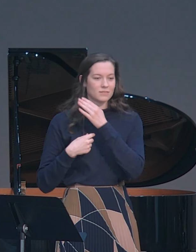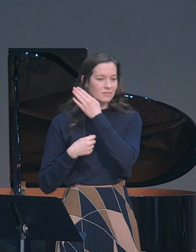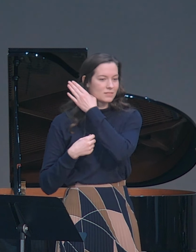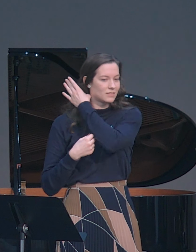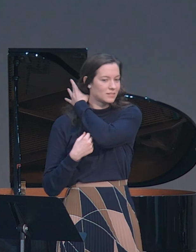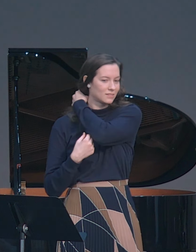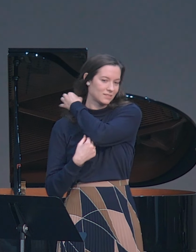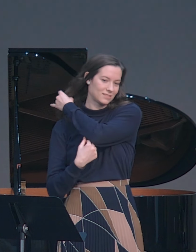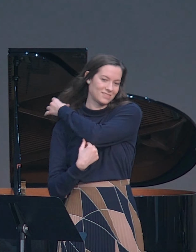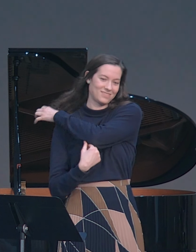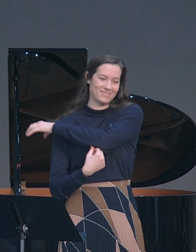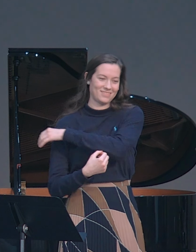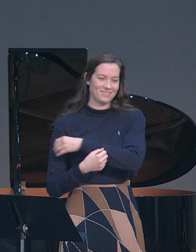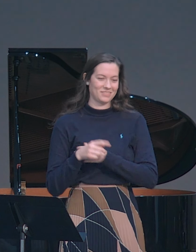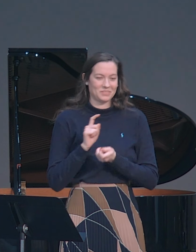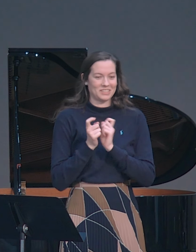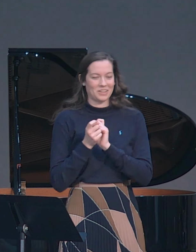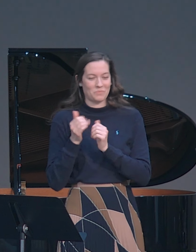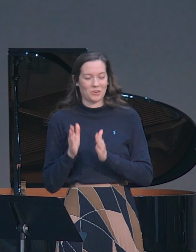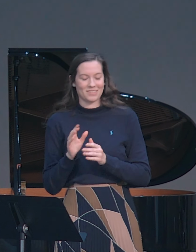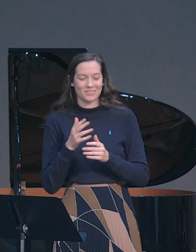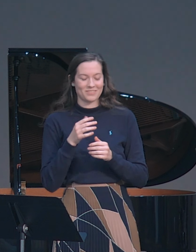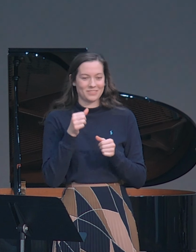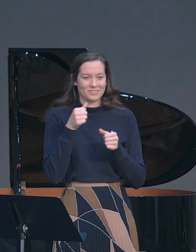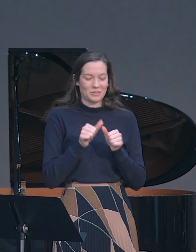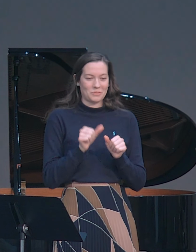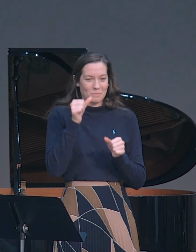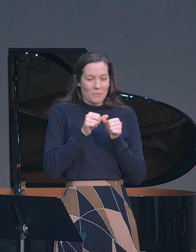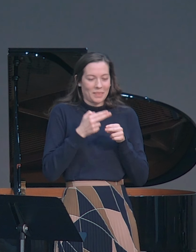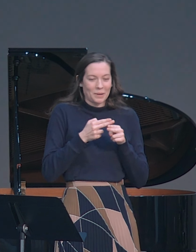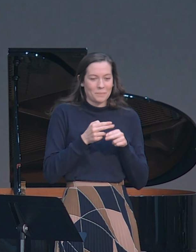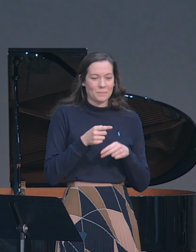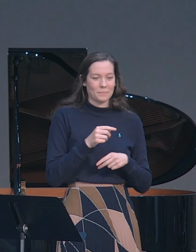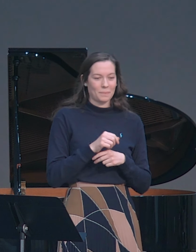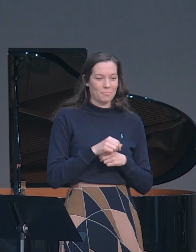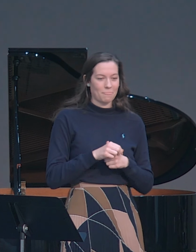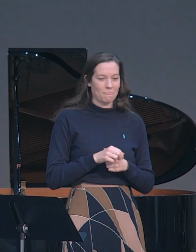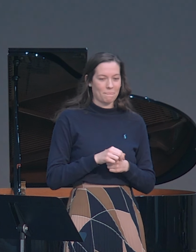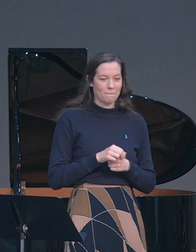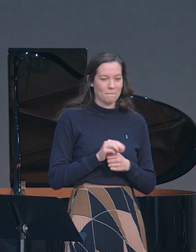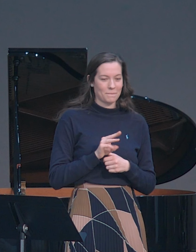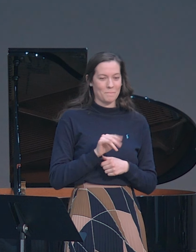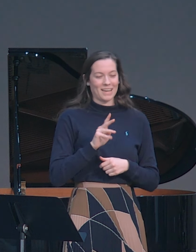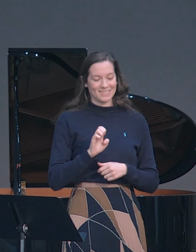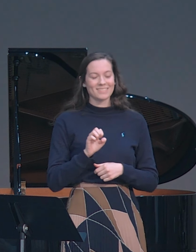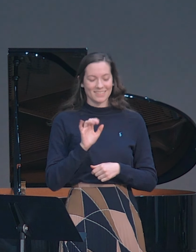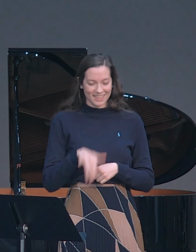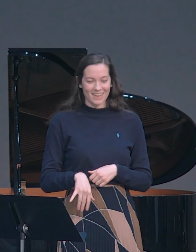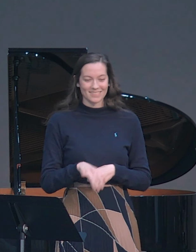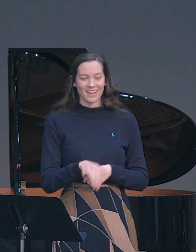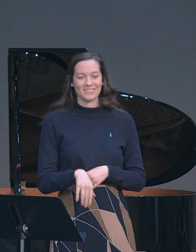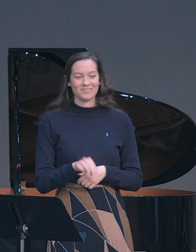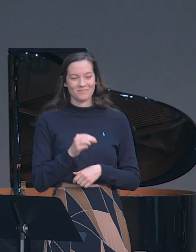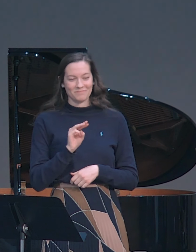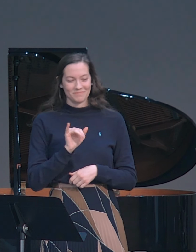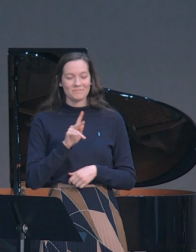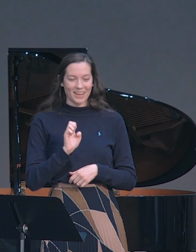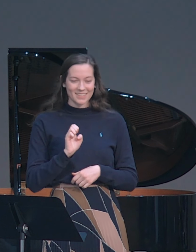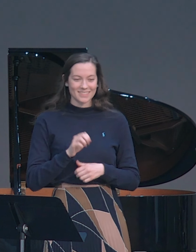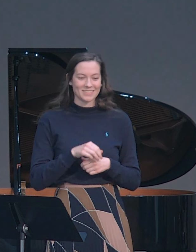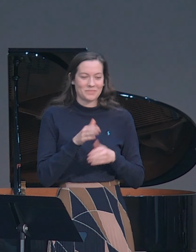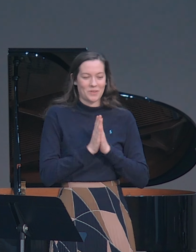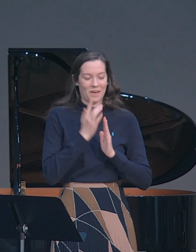Yeah, sorry, you changed it on me. I went blank. Nope, not it. It's not it. Mike Hoskins, thank you. Mike Hoskins,